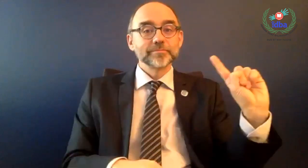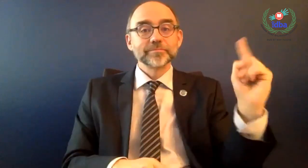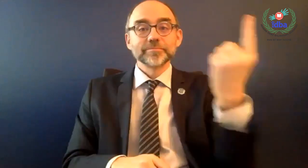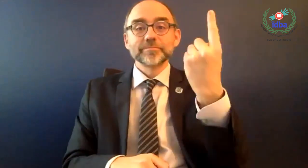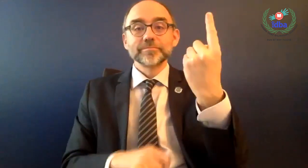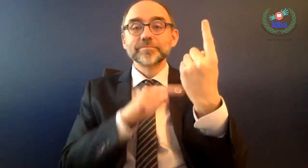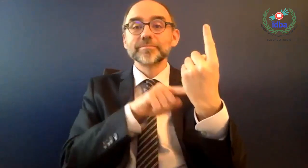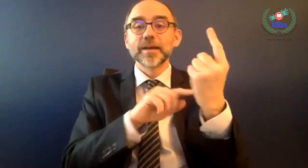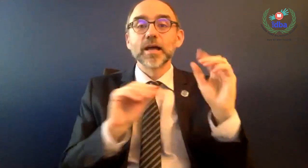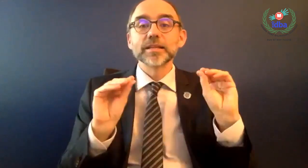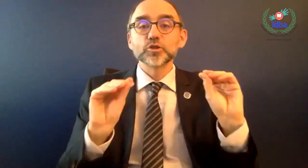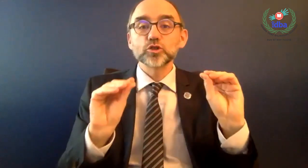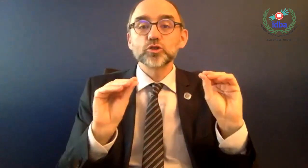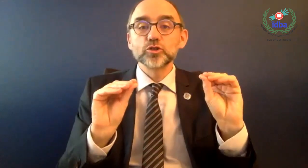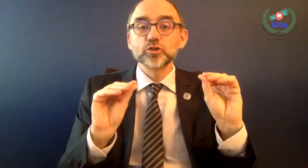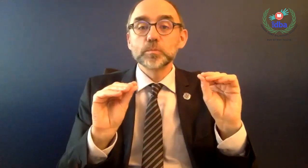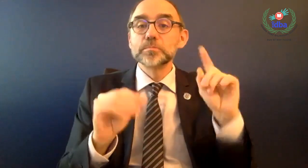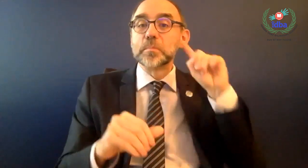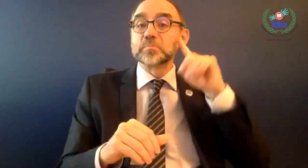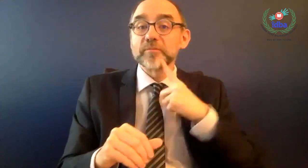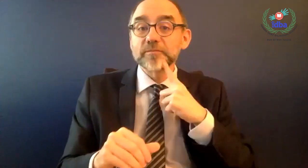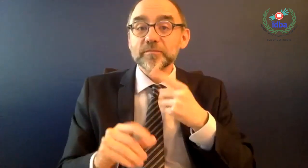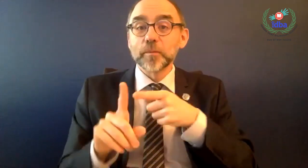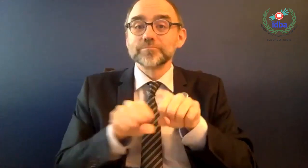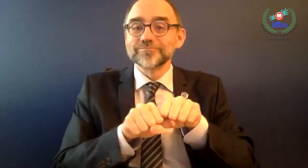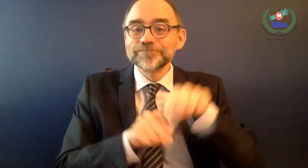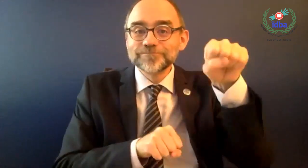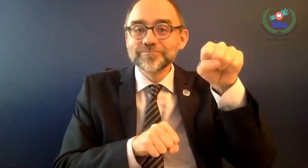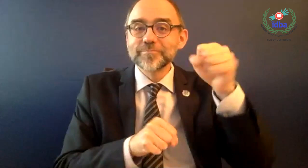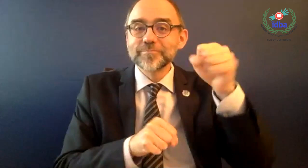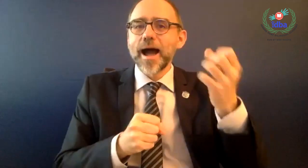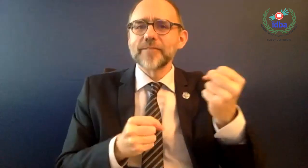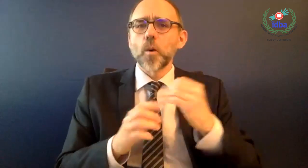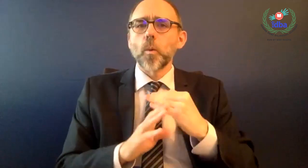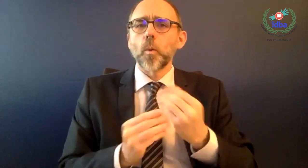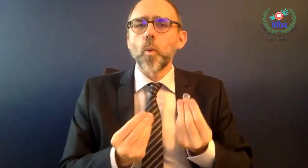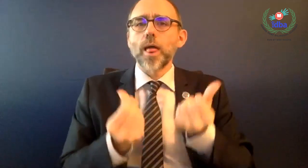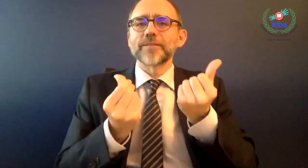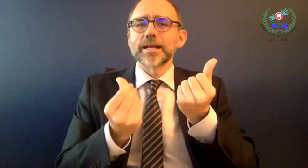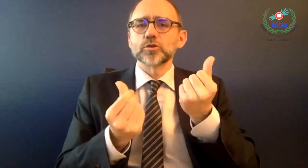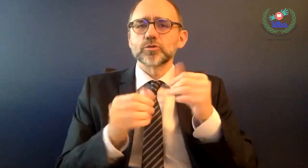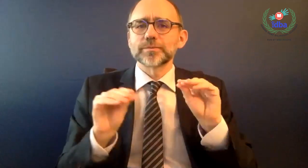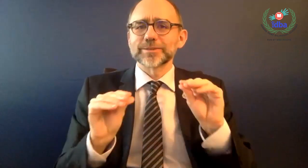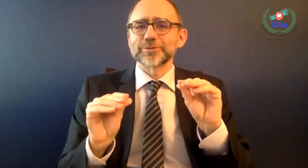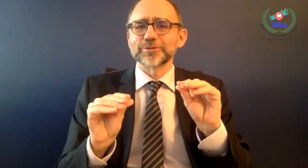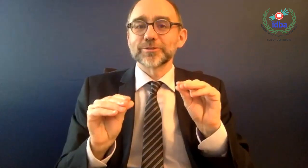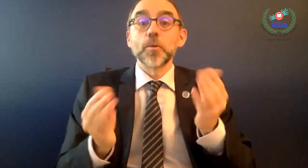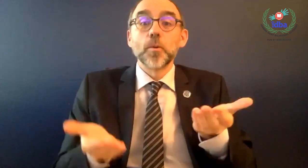And when he goes to the class, sits in the classroom, the teacher comes and teacher is a certified, qualified